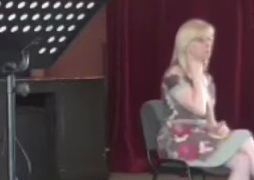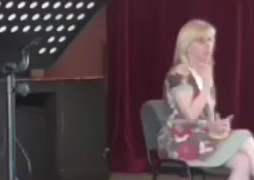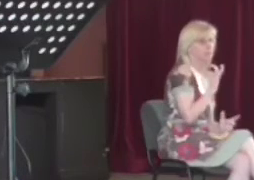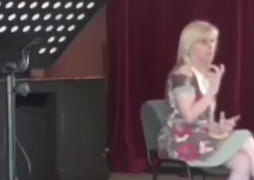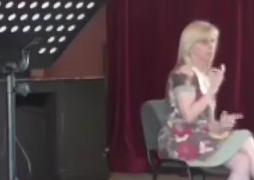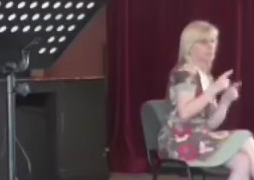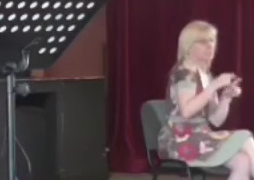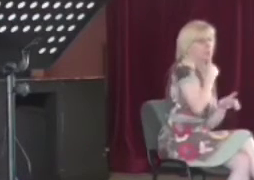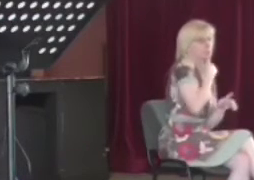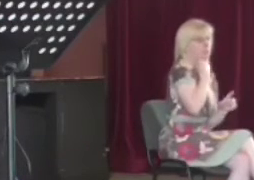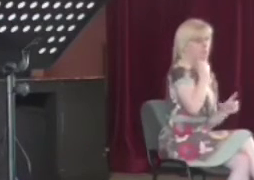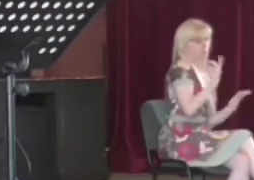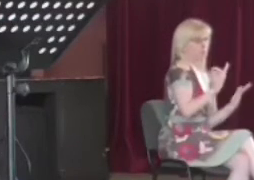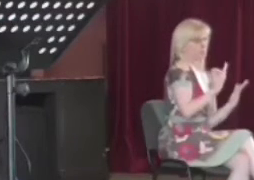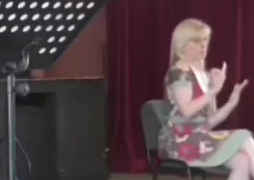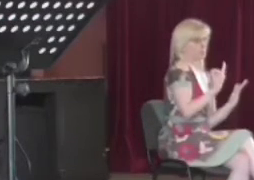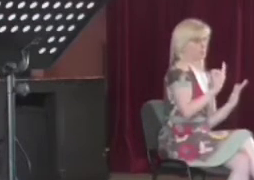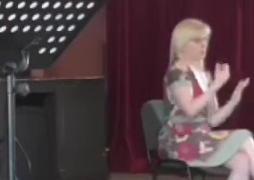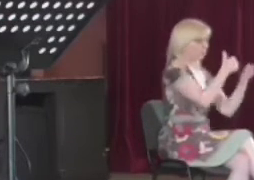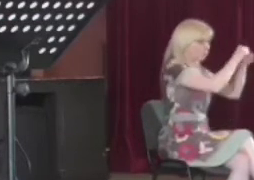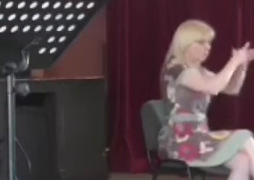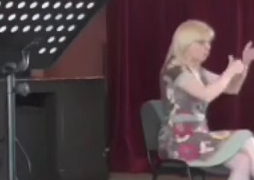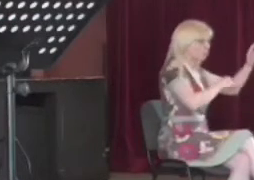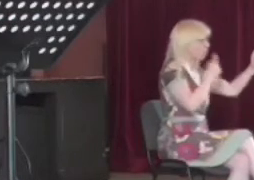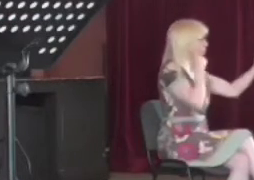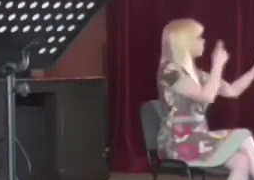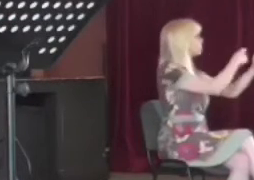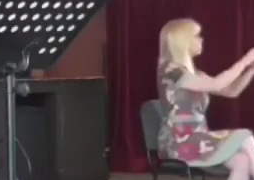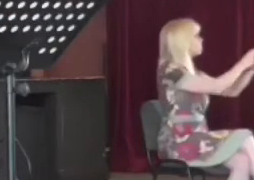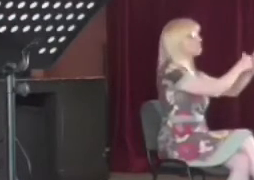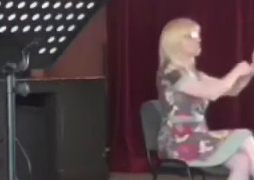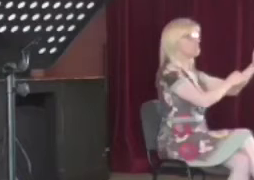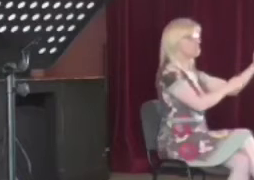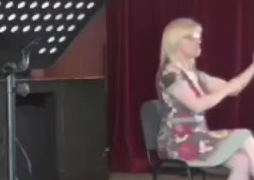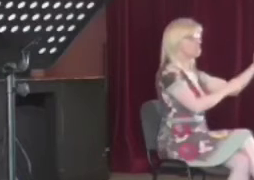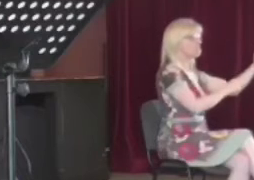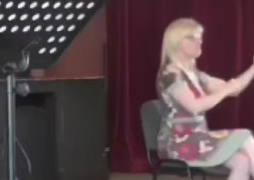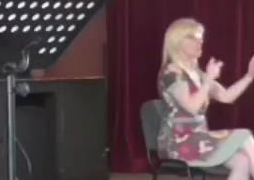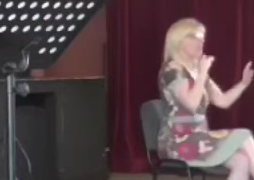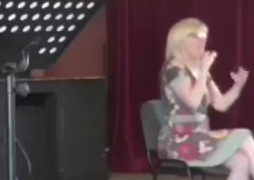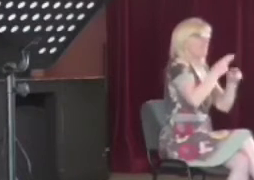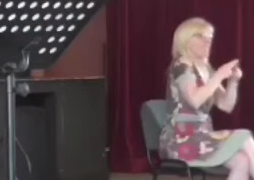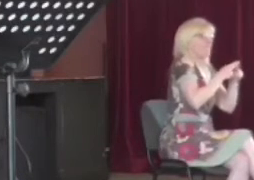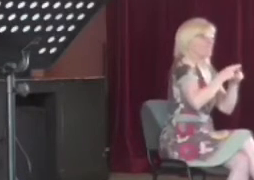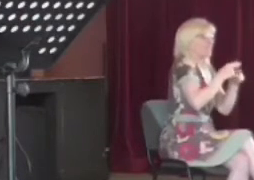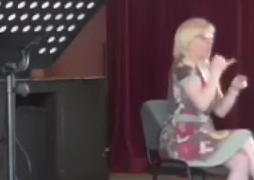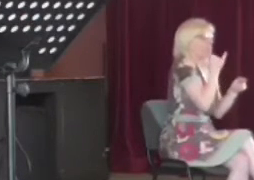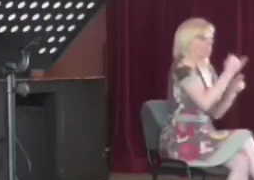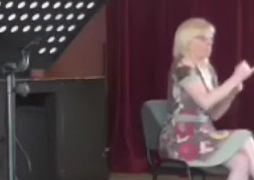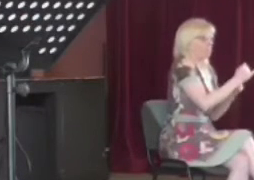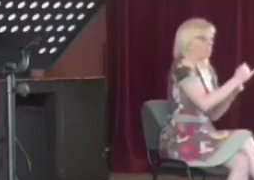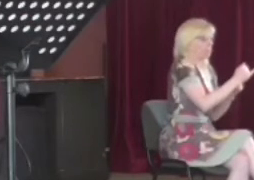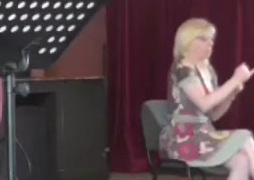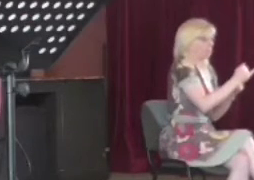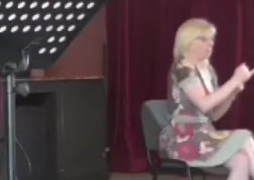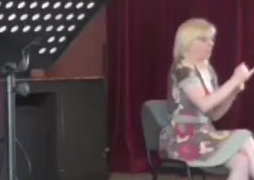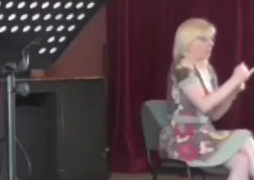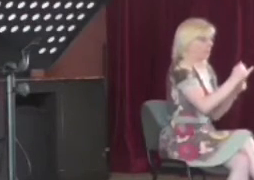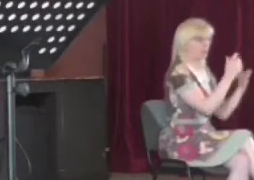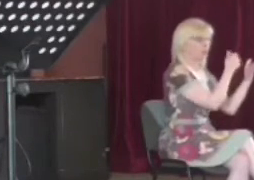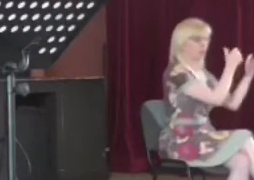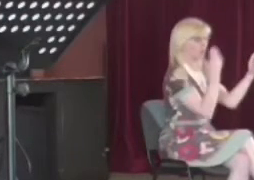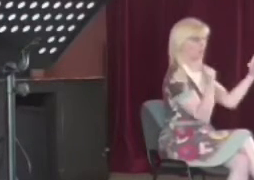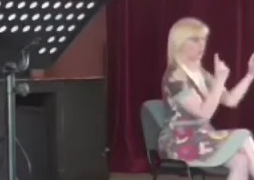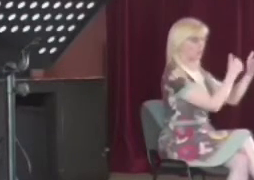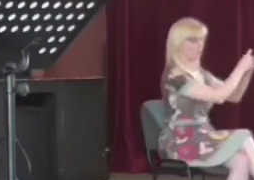Yet he used somebody like Saul massively and powerfully. Anybody's life can be changed. And Saul to